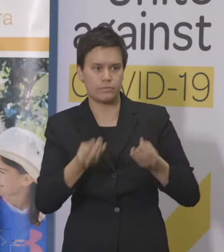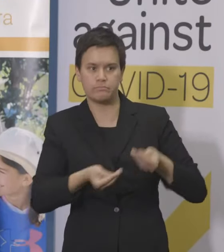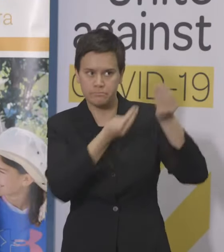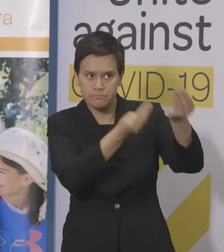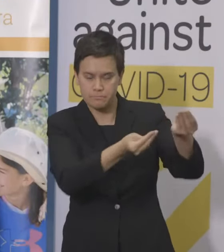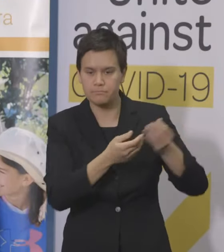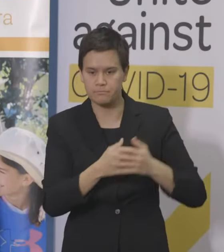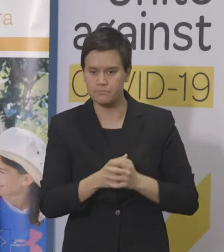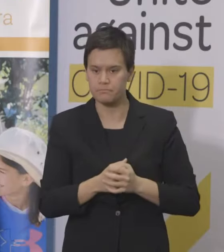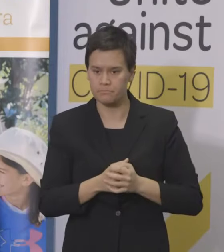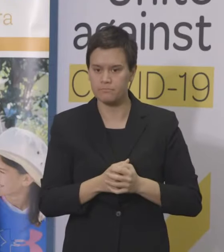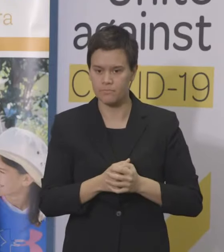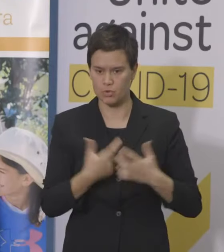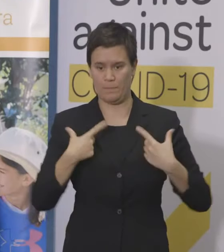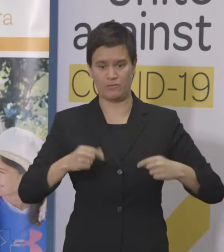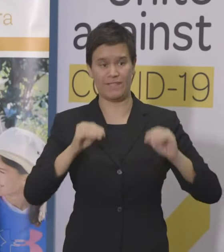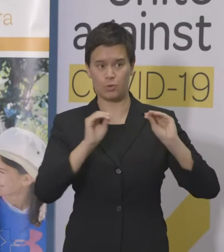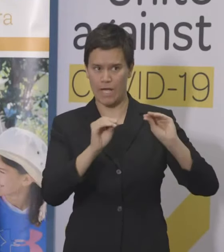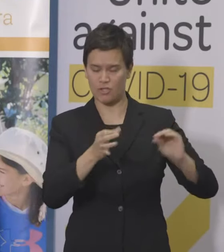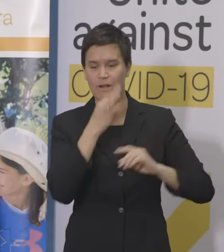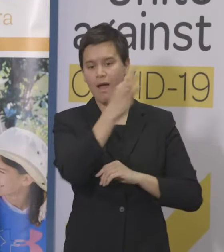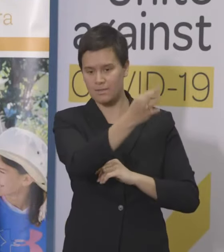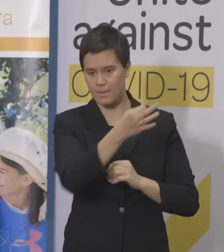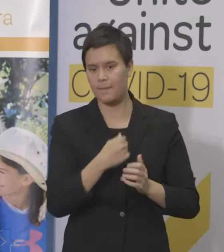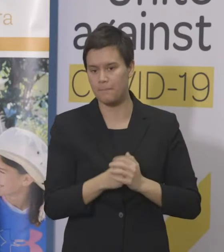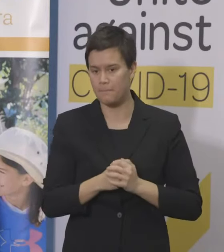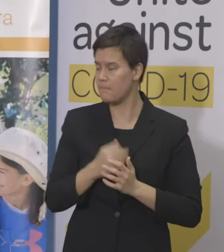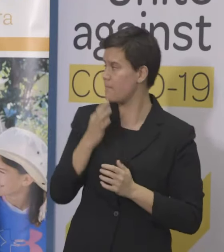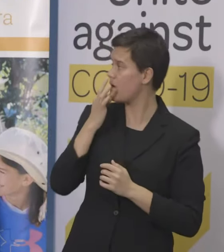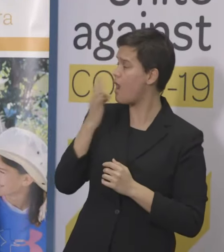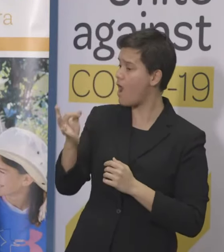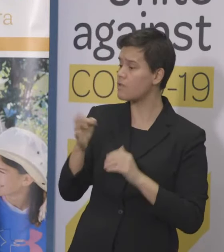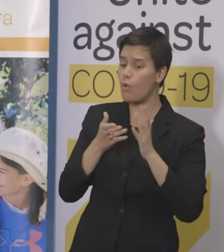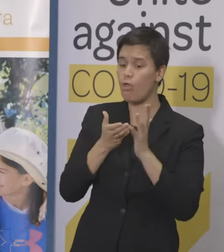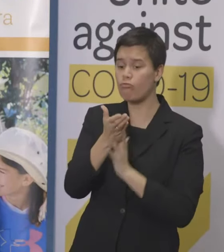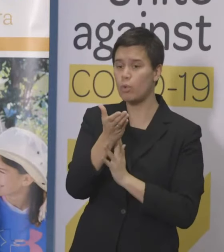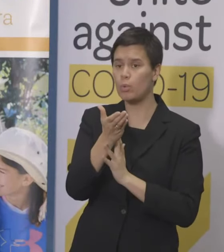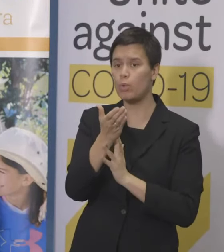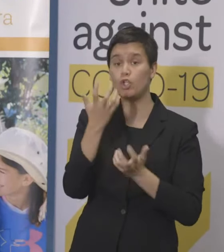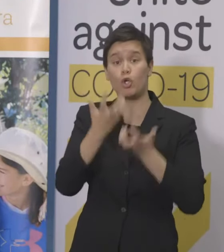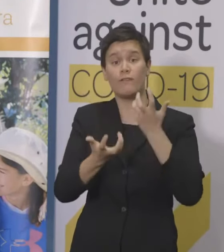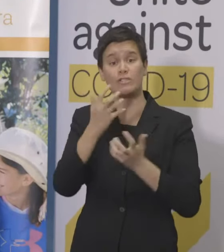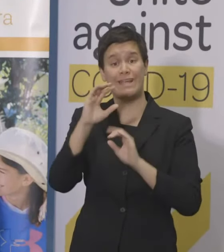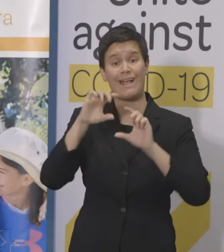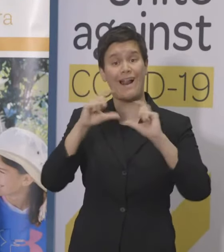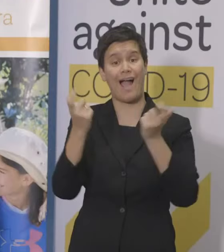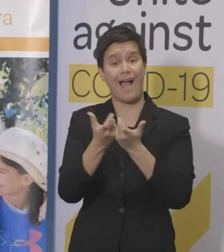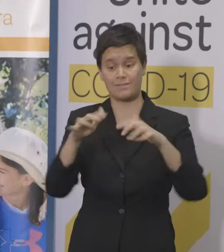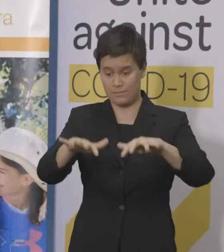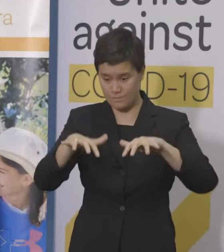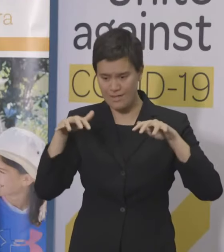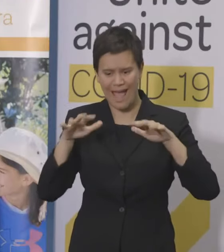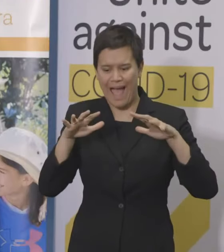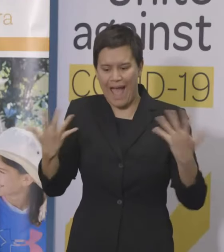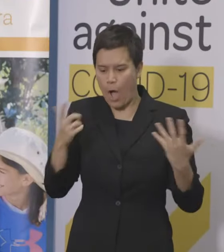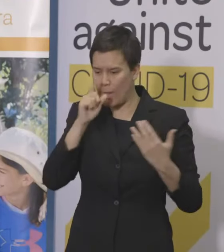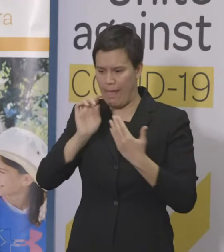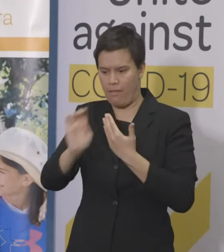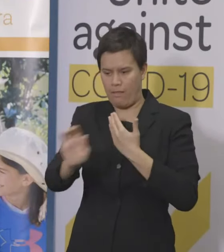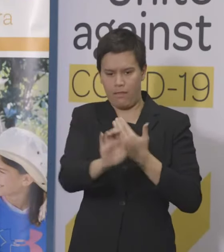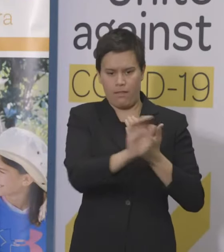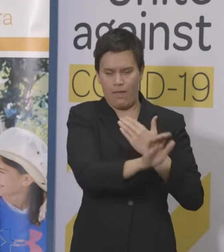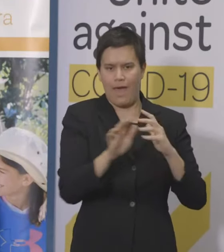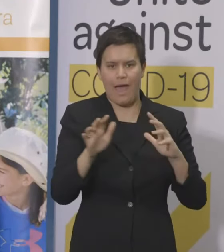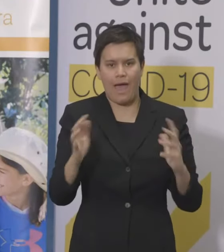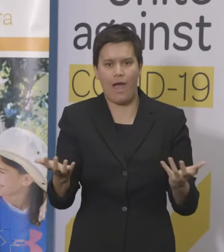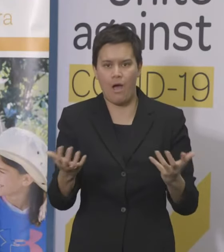their request. And do you have any advice for students on ways to physical distance during lectures? Well, and again, on campus? yeah, I'm Because assuming... we're hearing students,